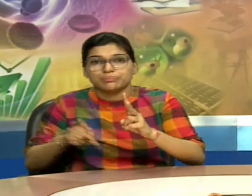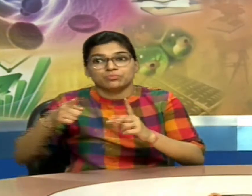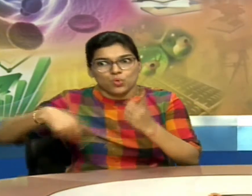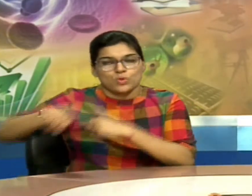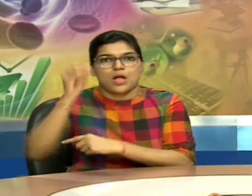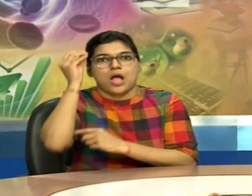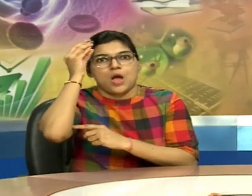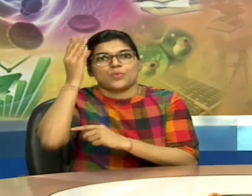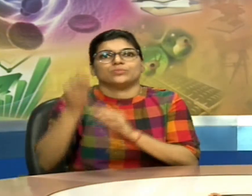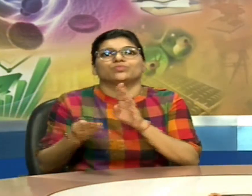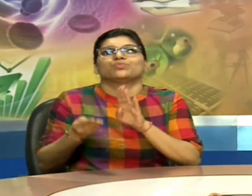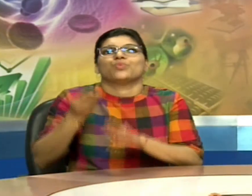celebrate it.